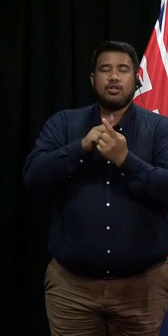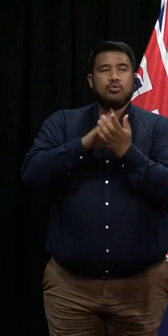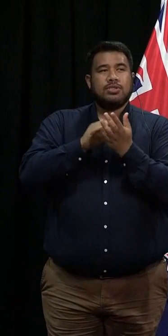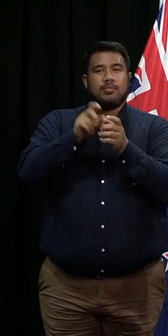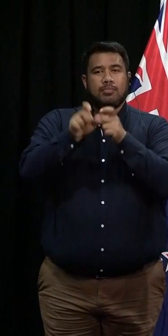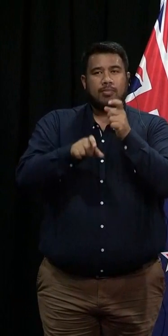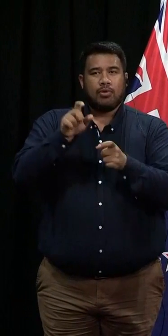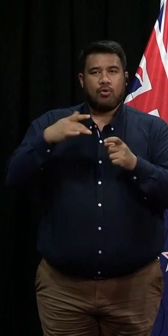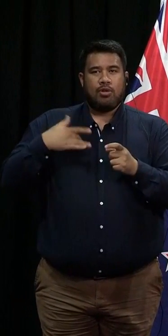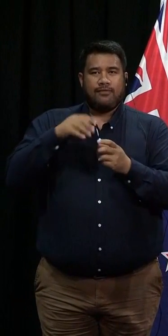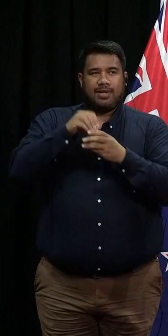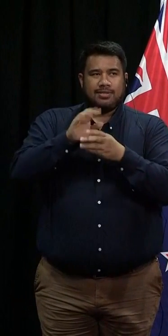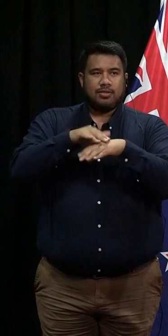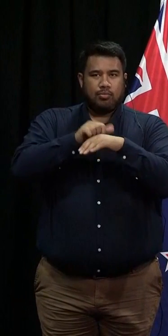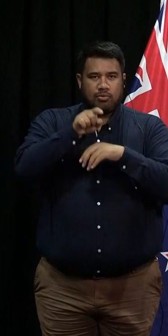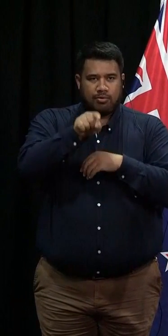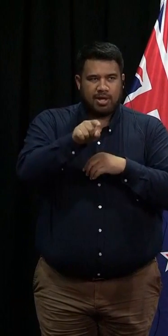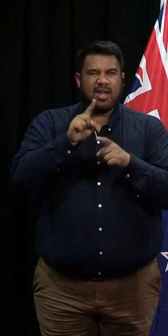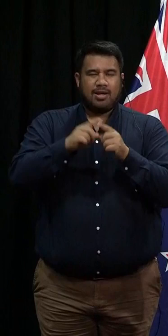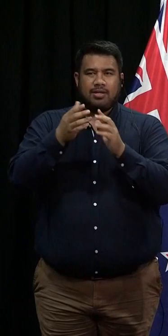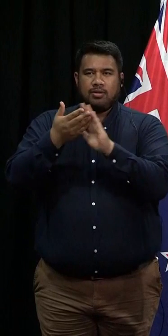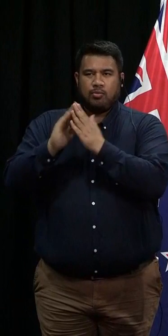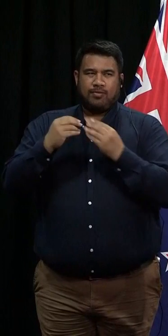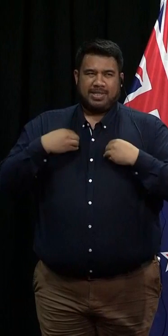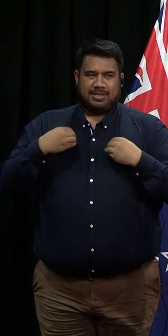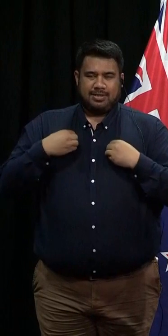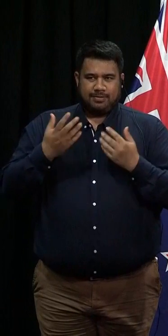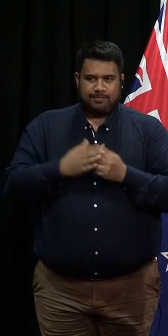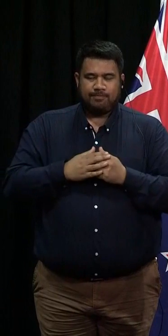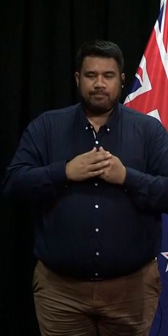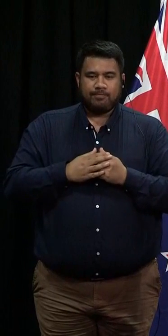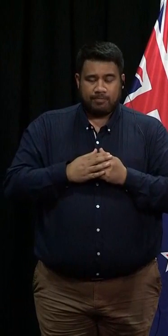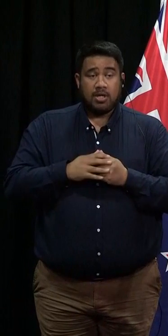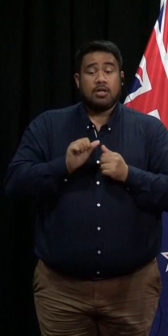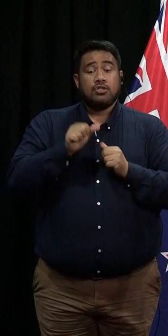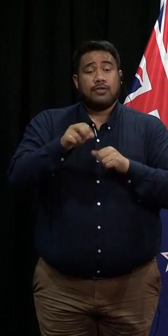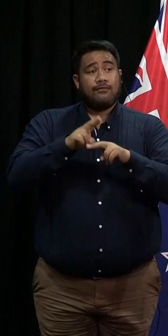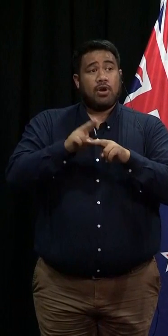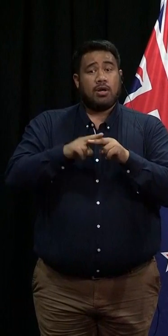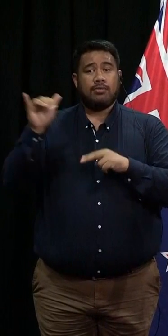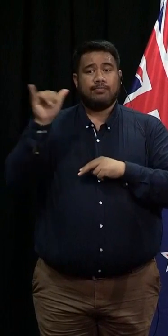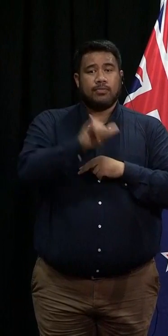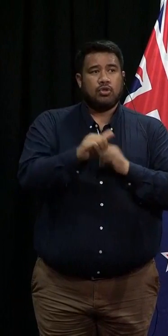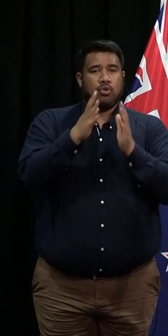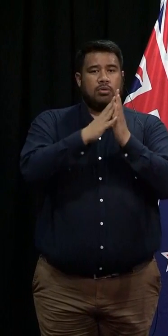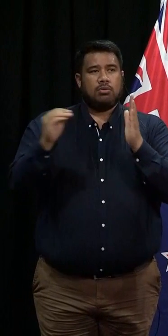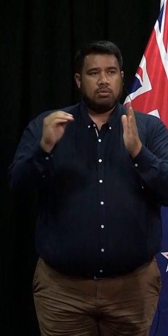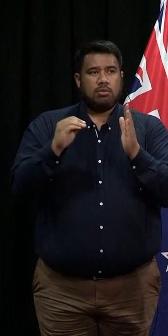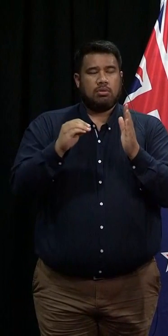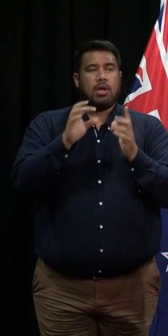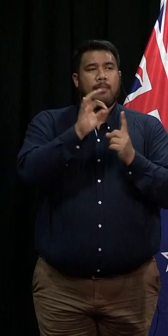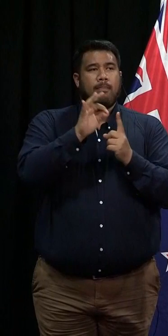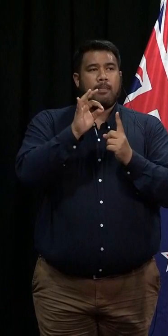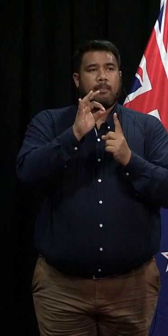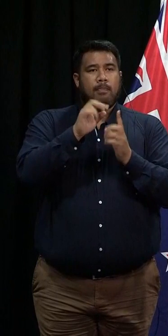business community. On Friday, I'll travel to Port Moresby to attend the APEC Economic Leaders meeting, and we'll also